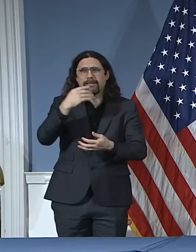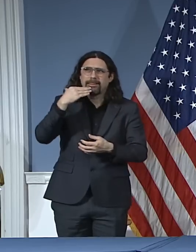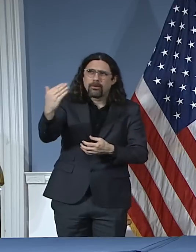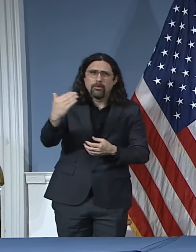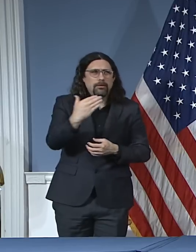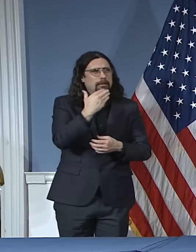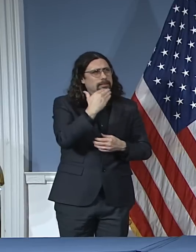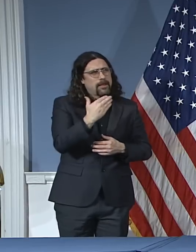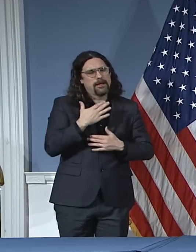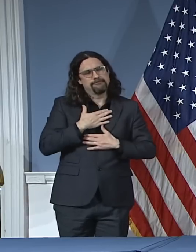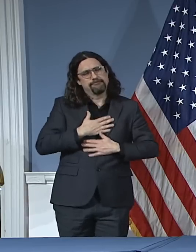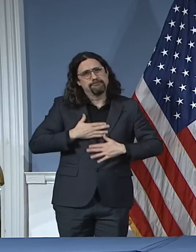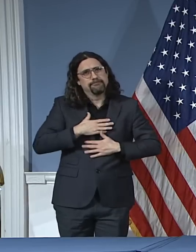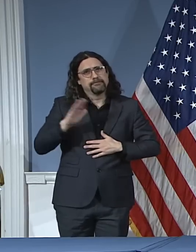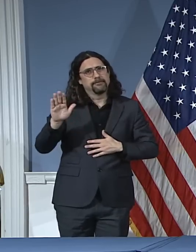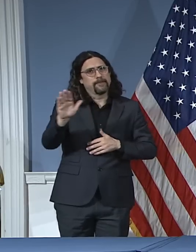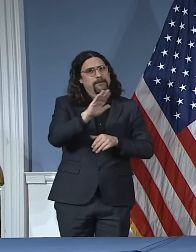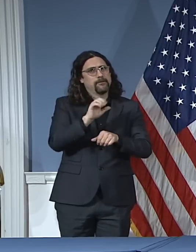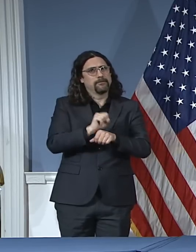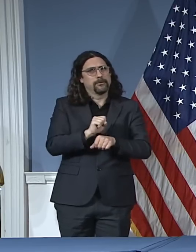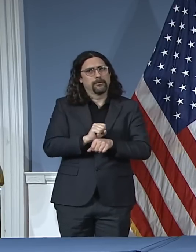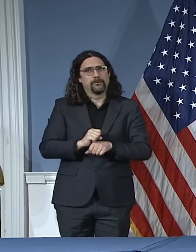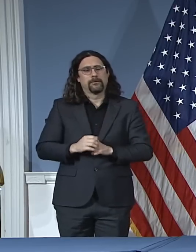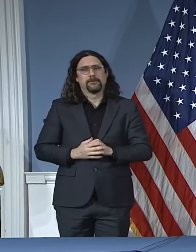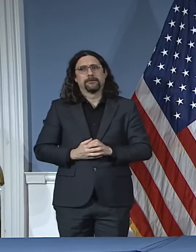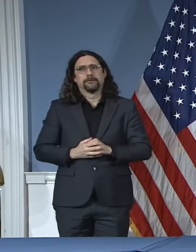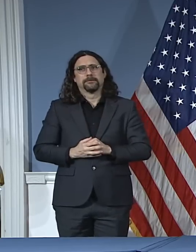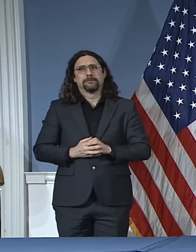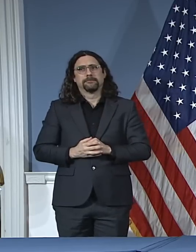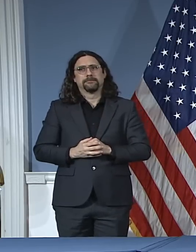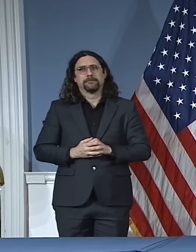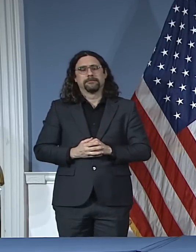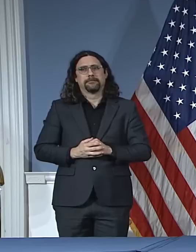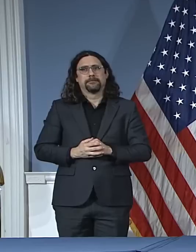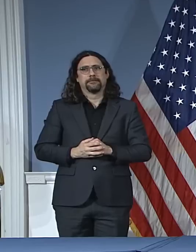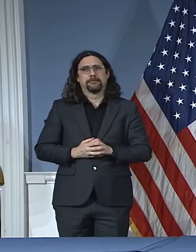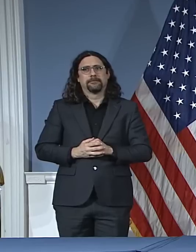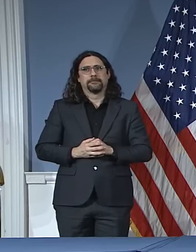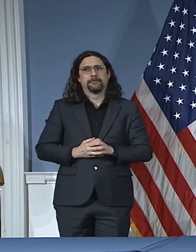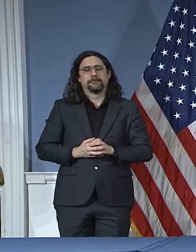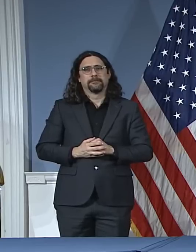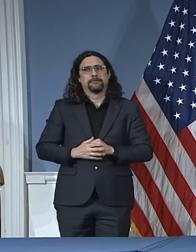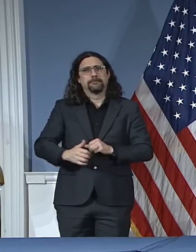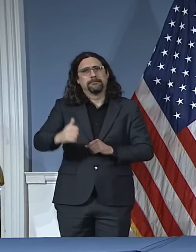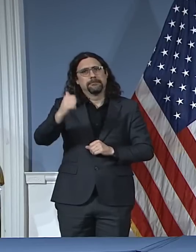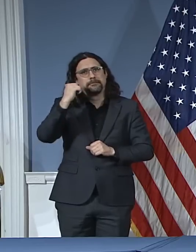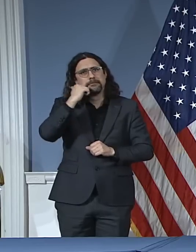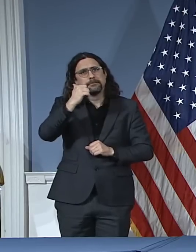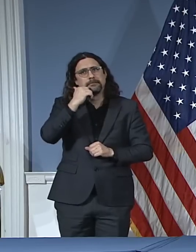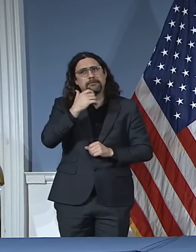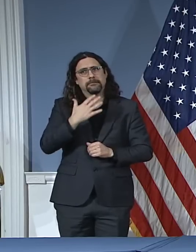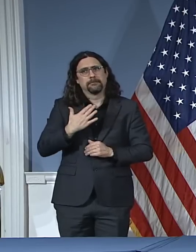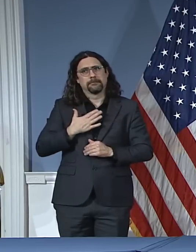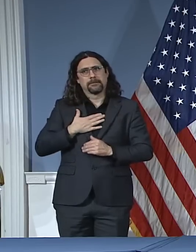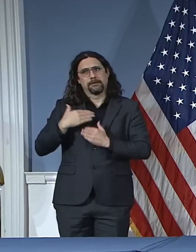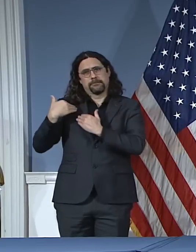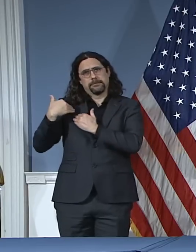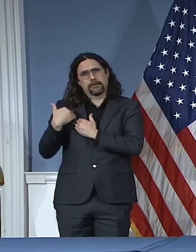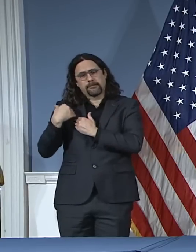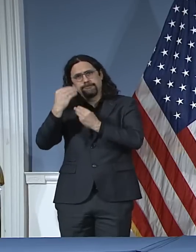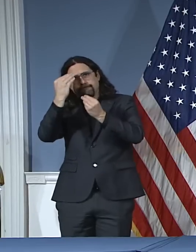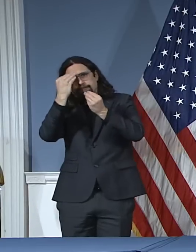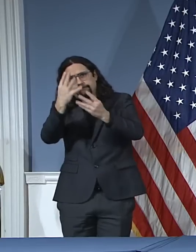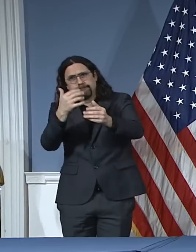Each day, I have a very unfortunate obligation to tell you the overall situation in terms of the number of